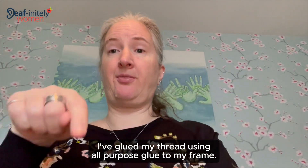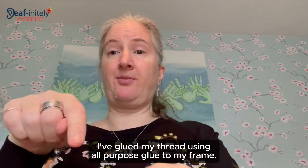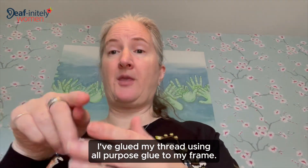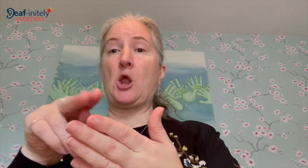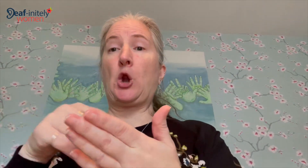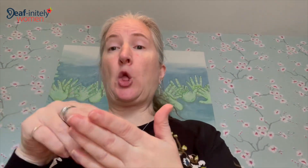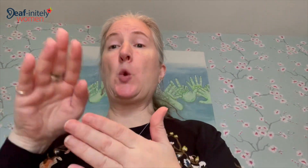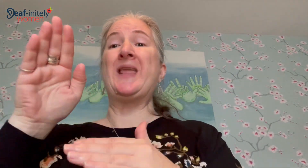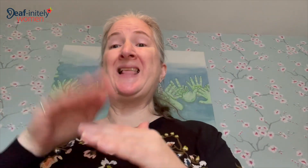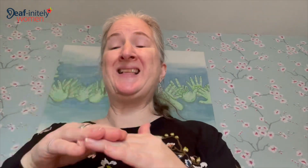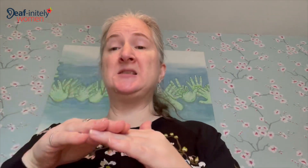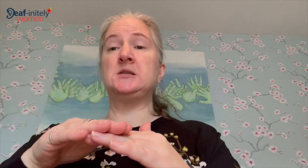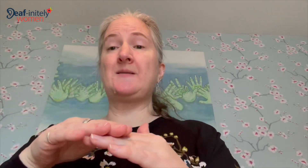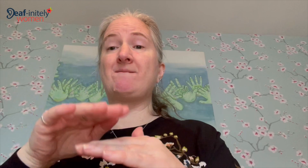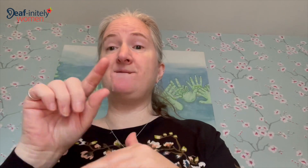frame.